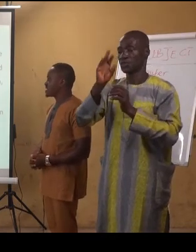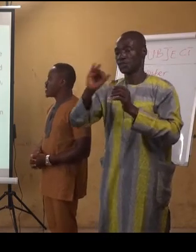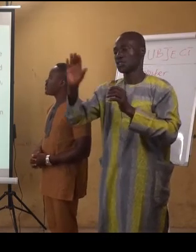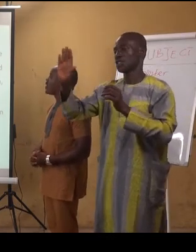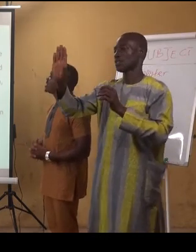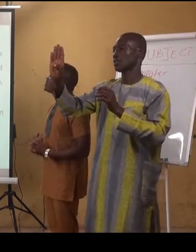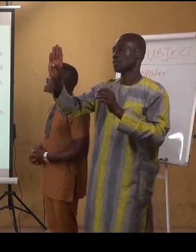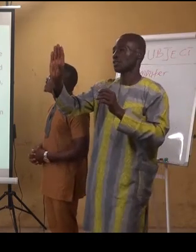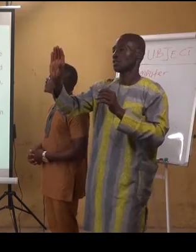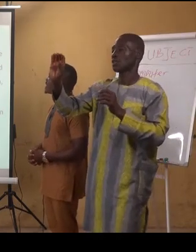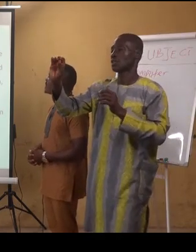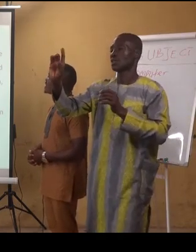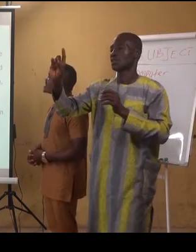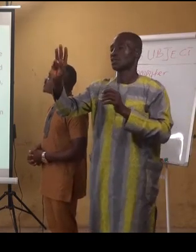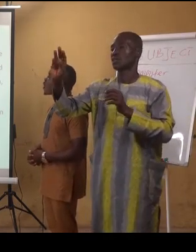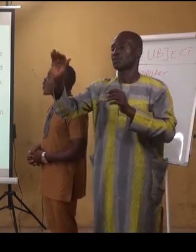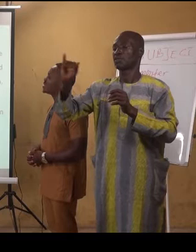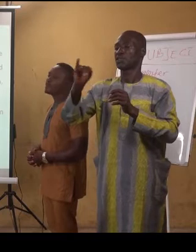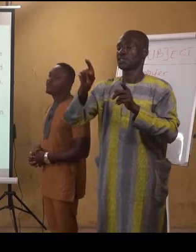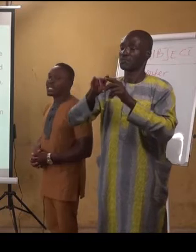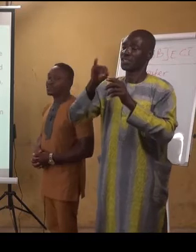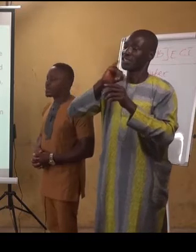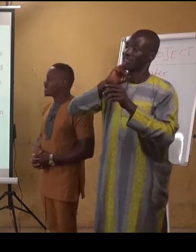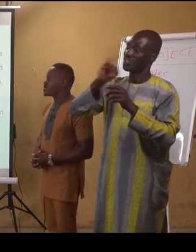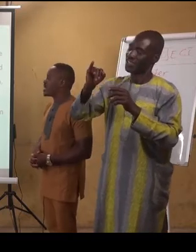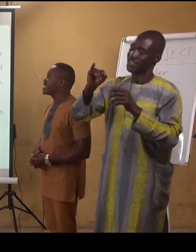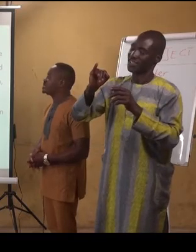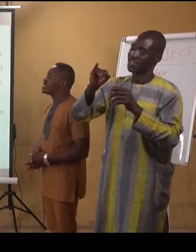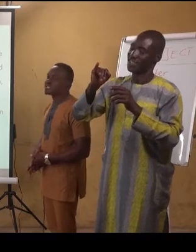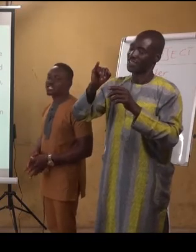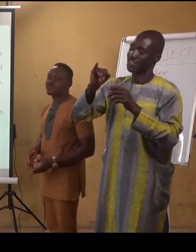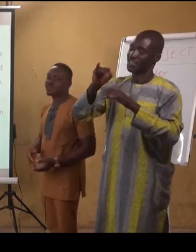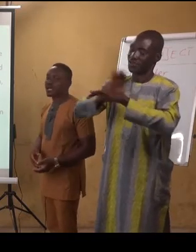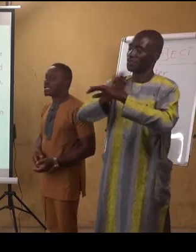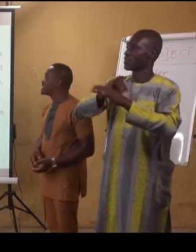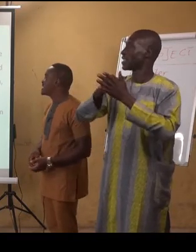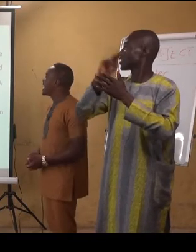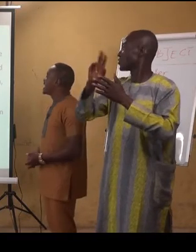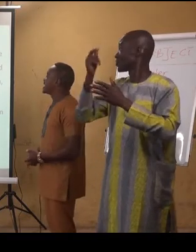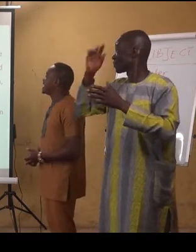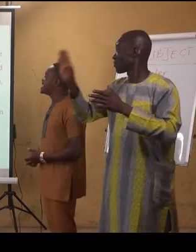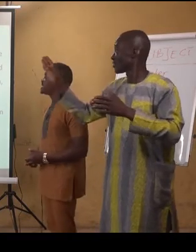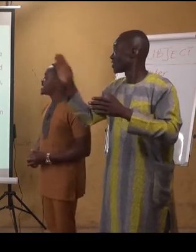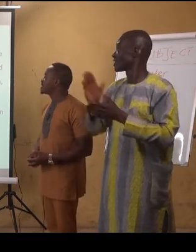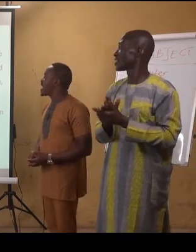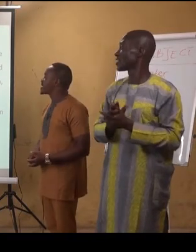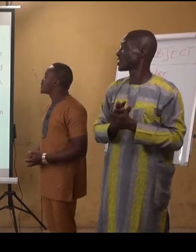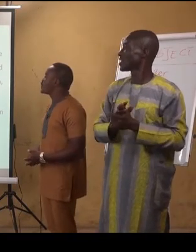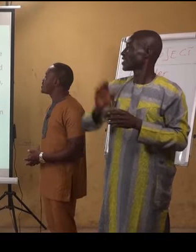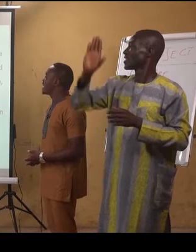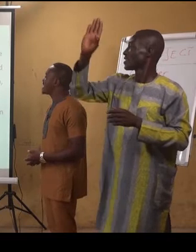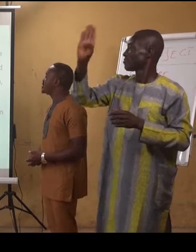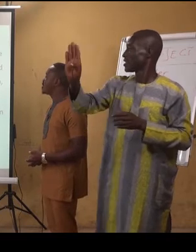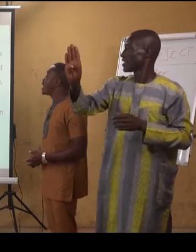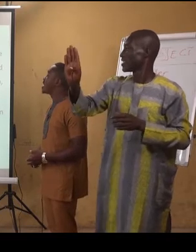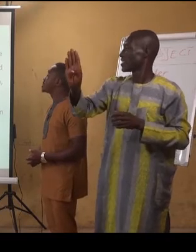mass. But in basic programming, it is called bed mass, where the B stands for bracket, the E stands for